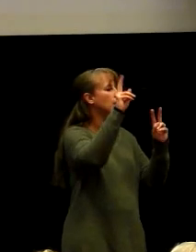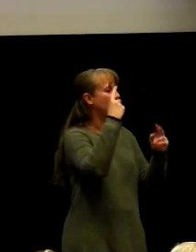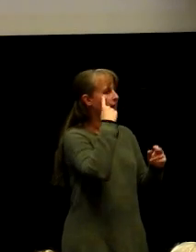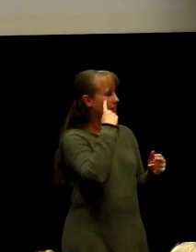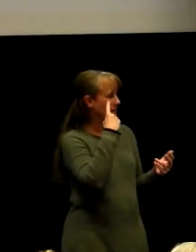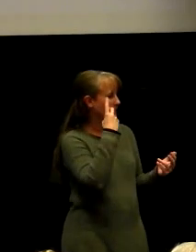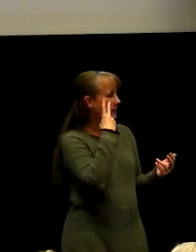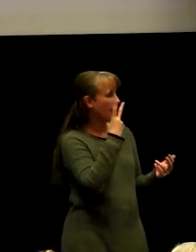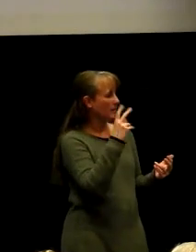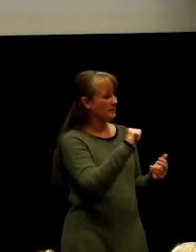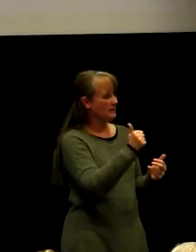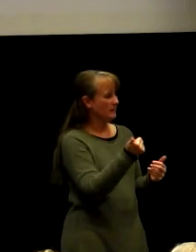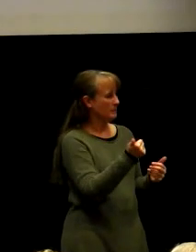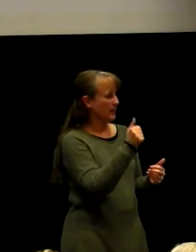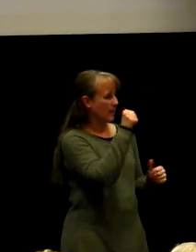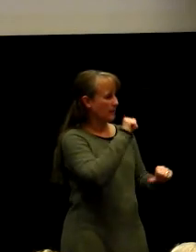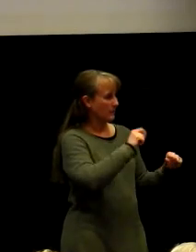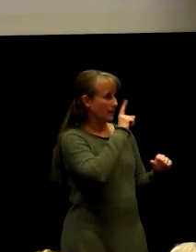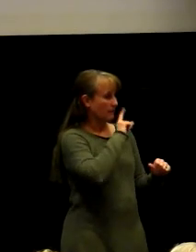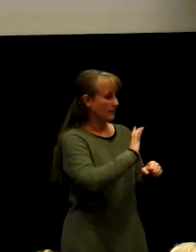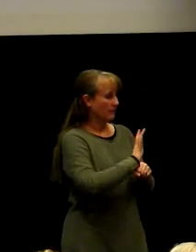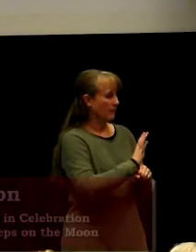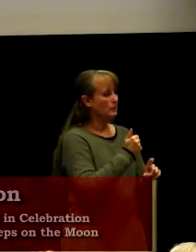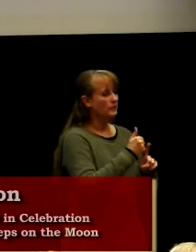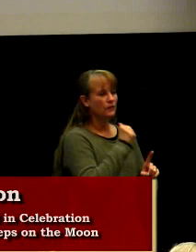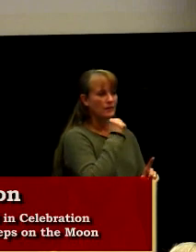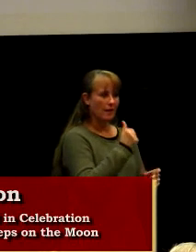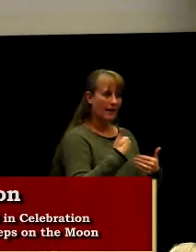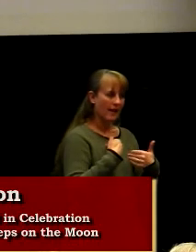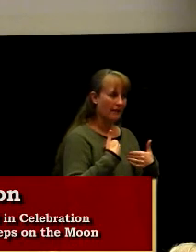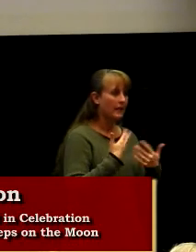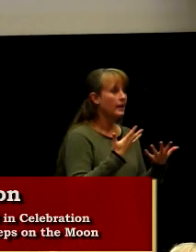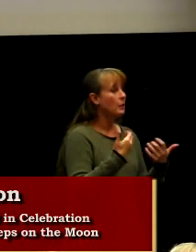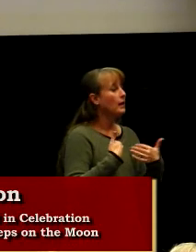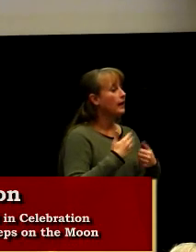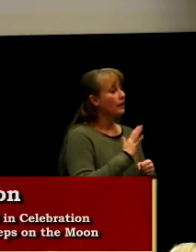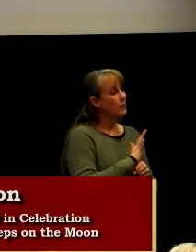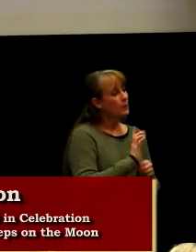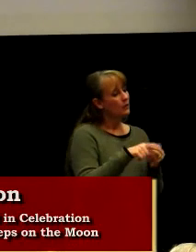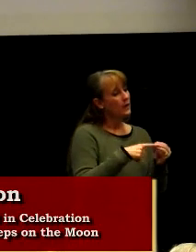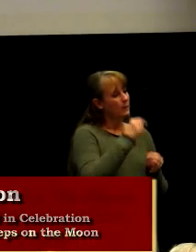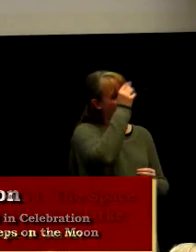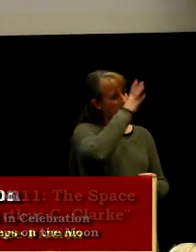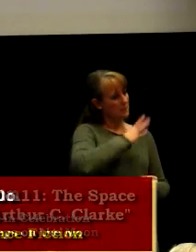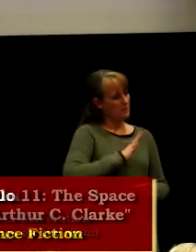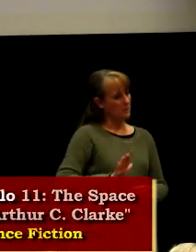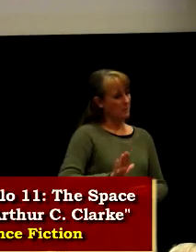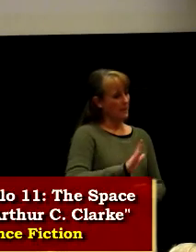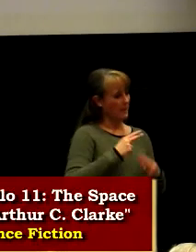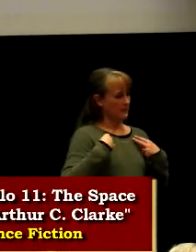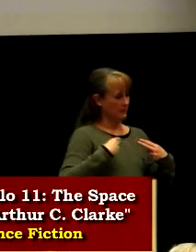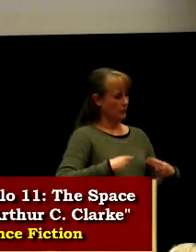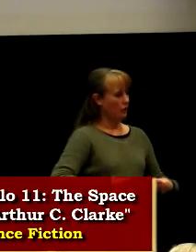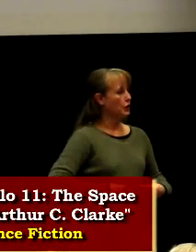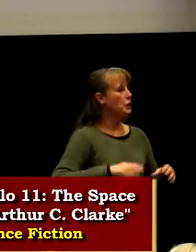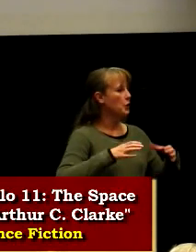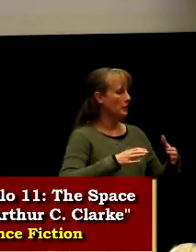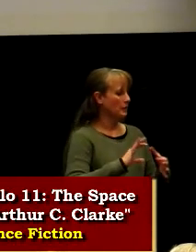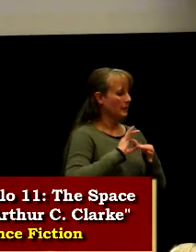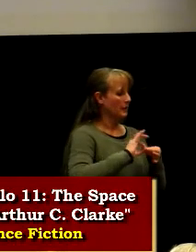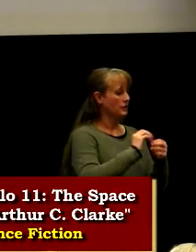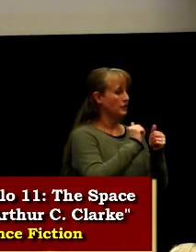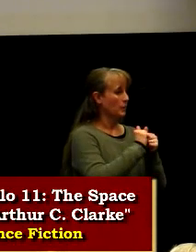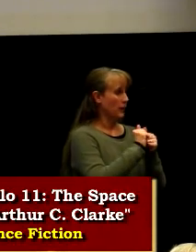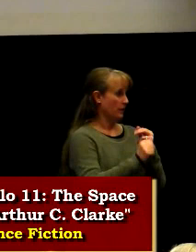as what the other science fiction films out there were not doing. He wanted to make a movie about man's humanity's relationship to